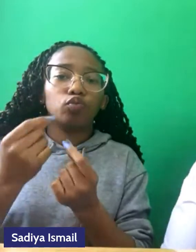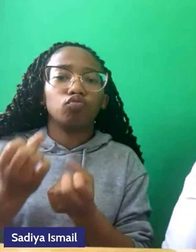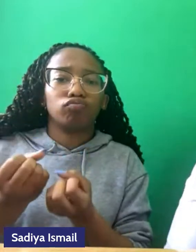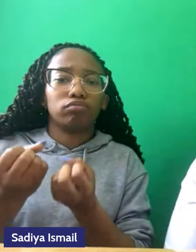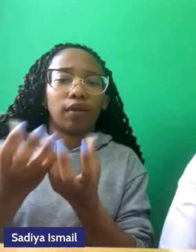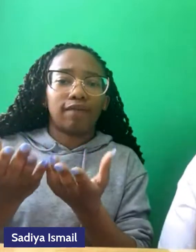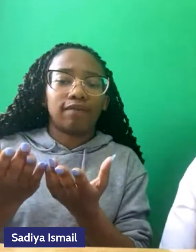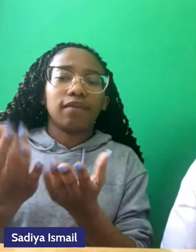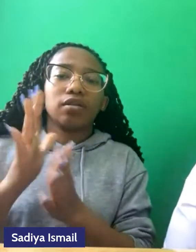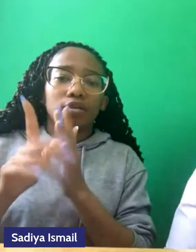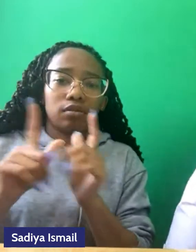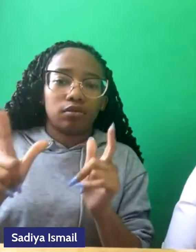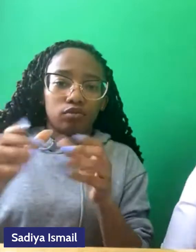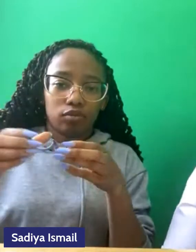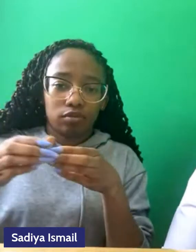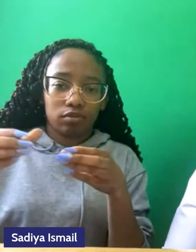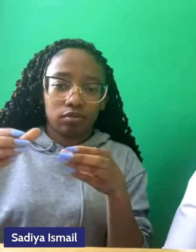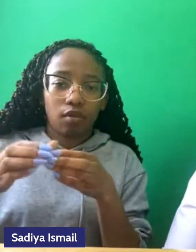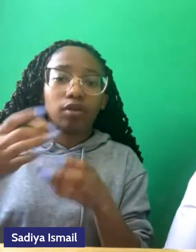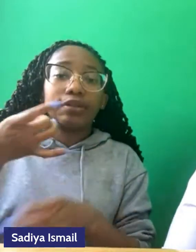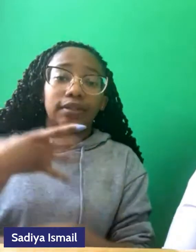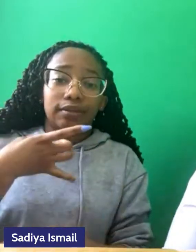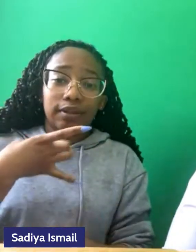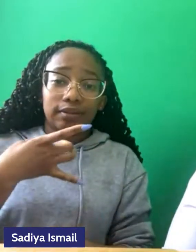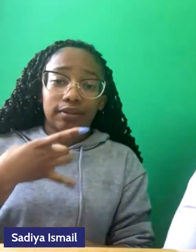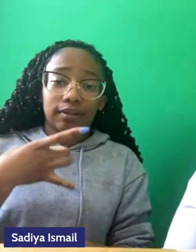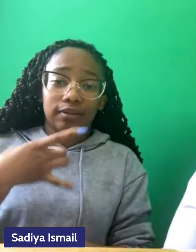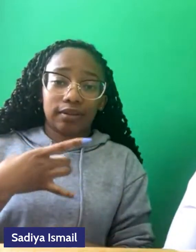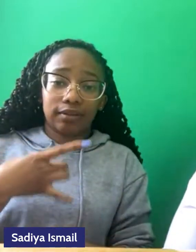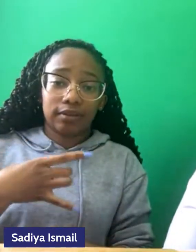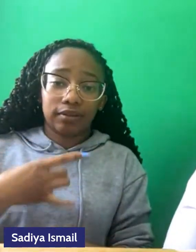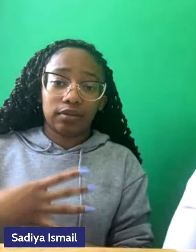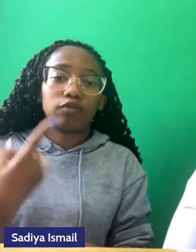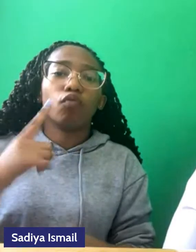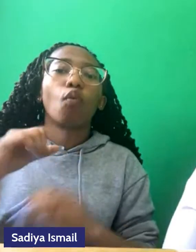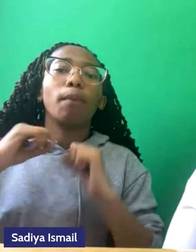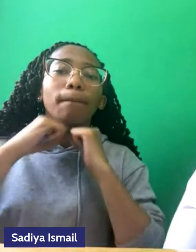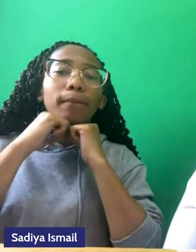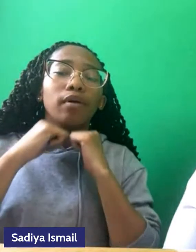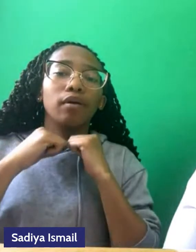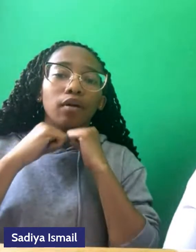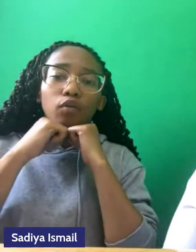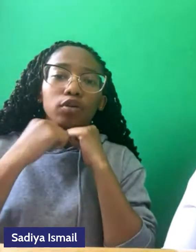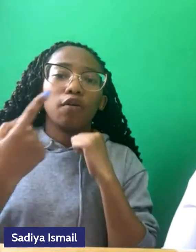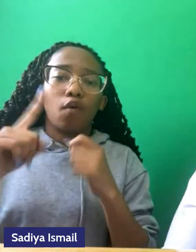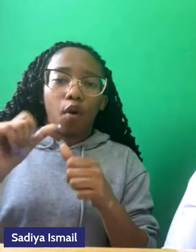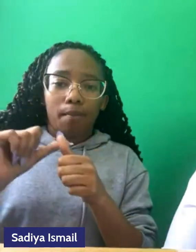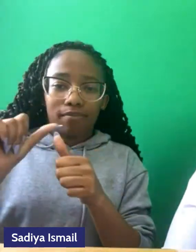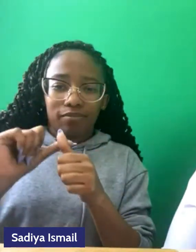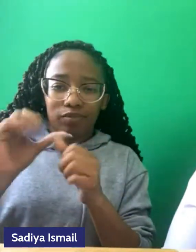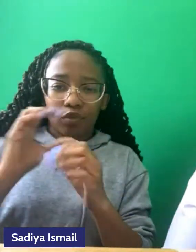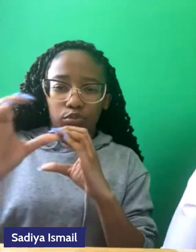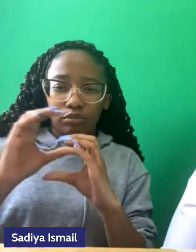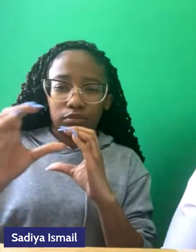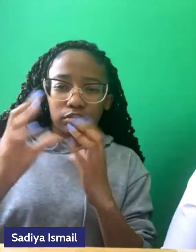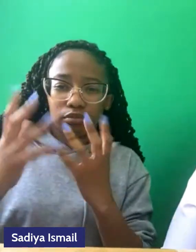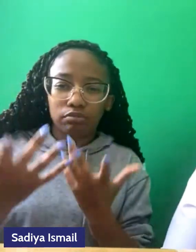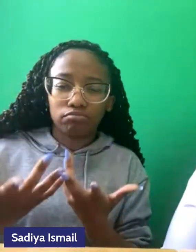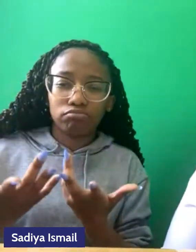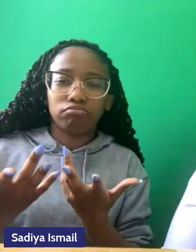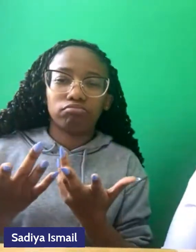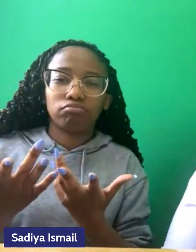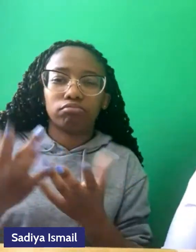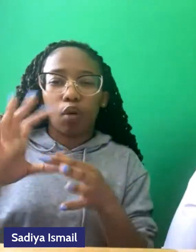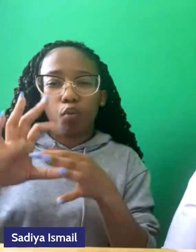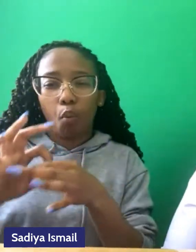provide sign language classes every Saturday for our parents so that better communication is